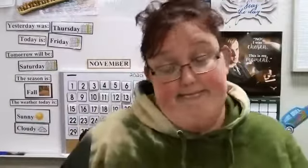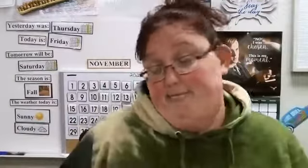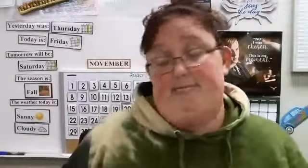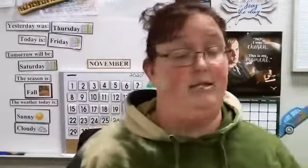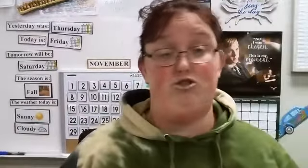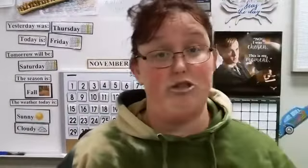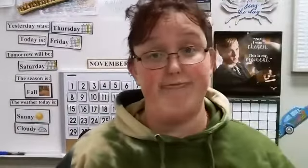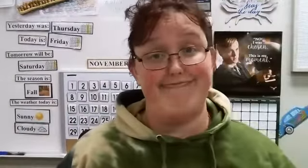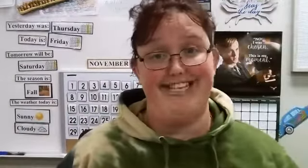It's true.